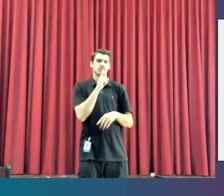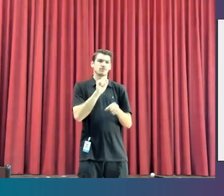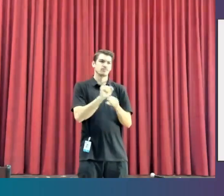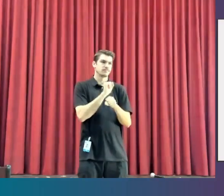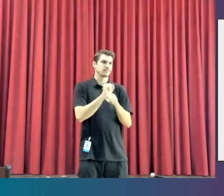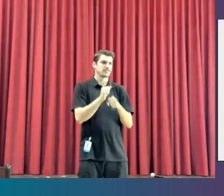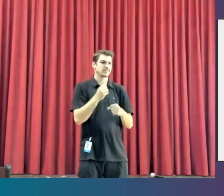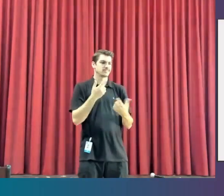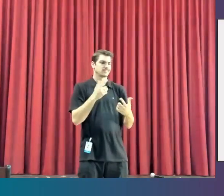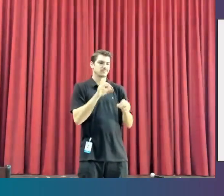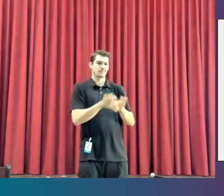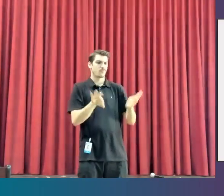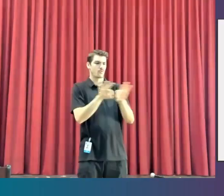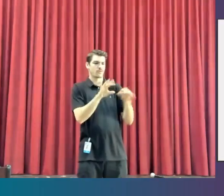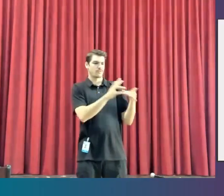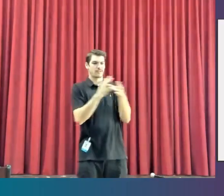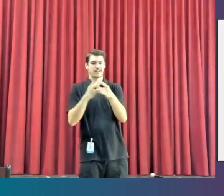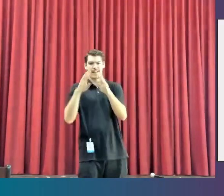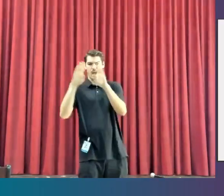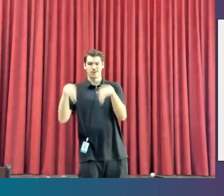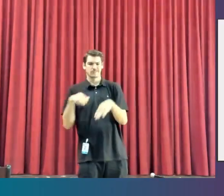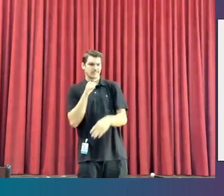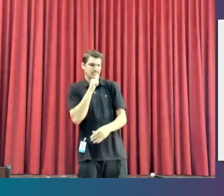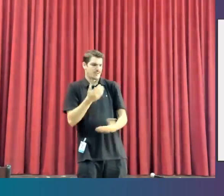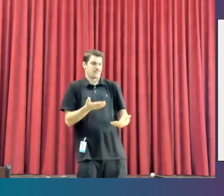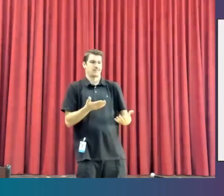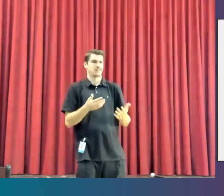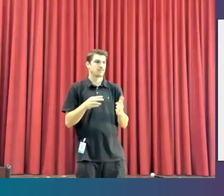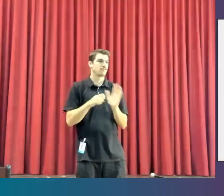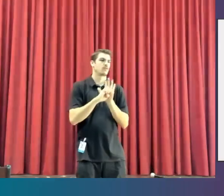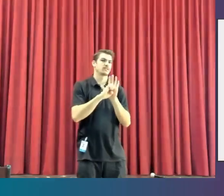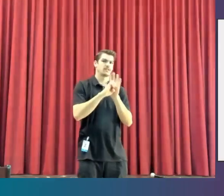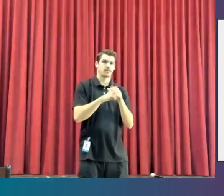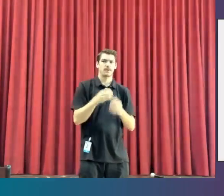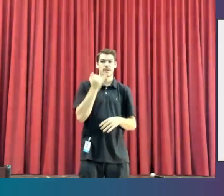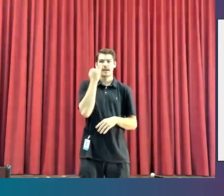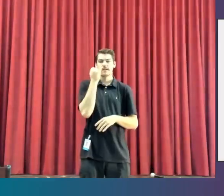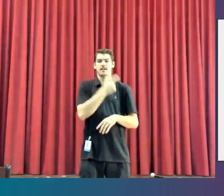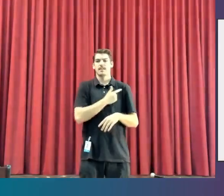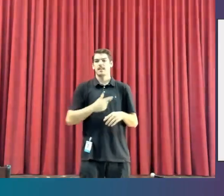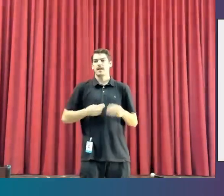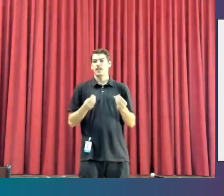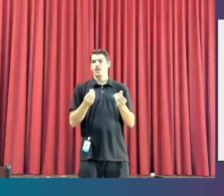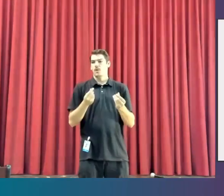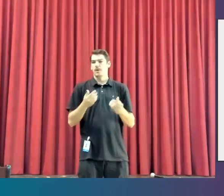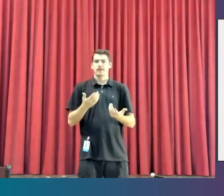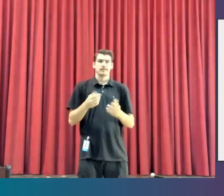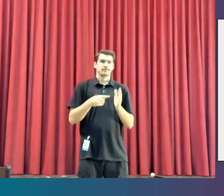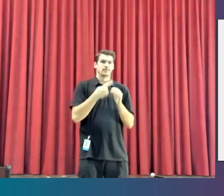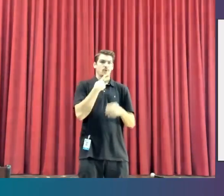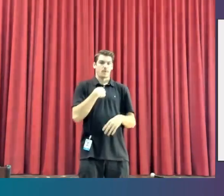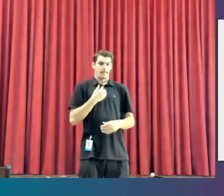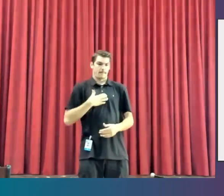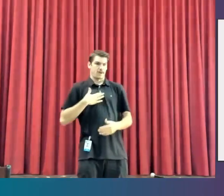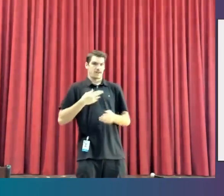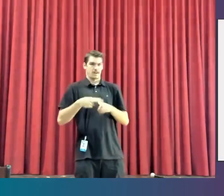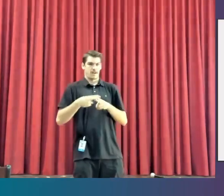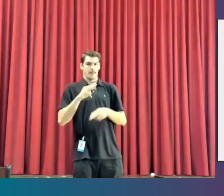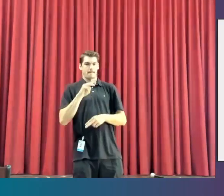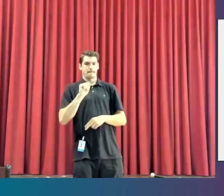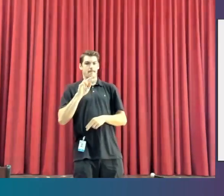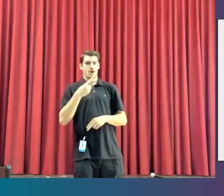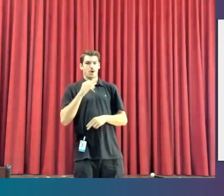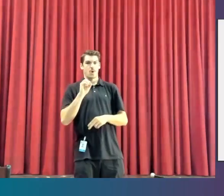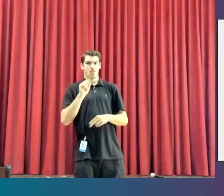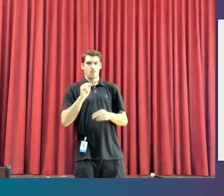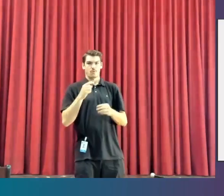come to the housing. So an example is if a landlord told me, my name's Margot, right? And they told me,